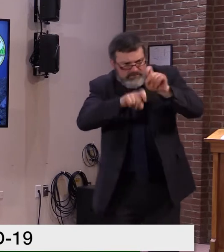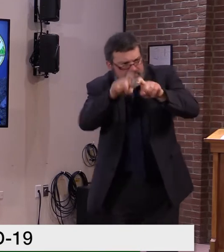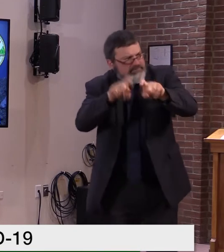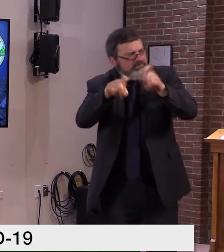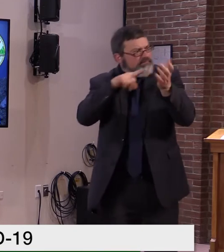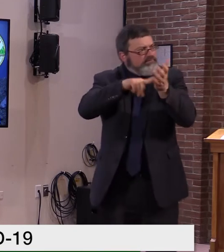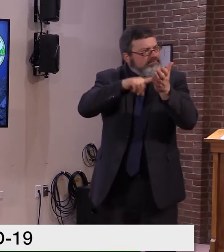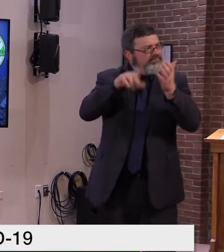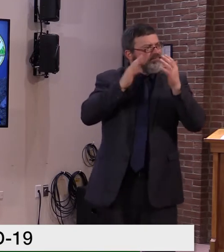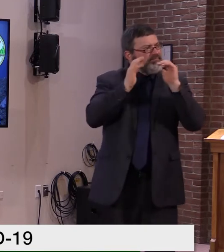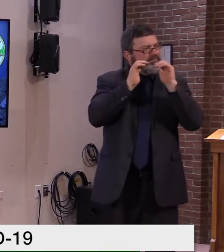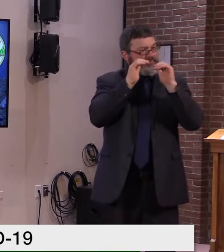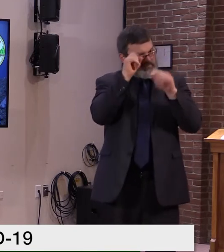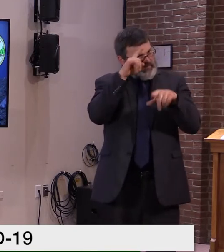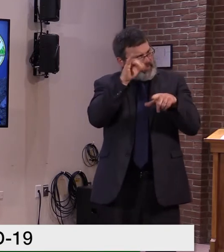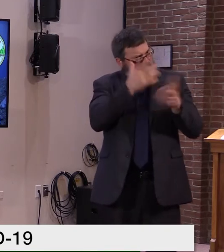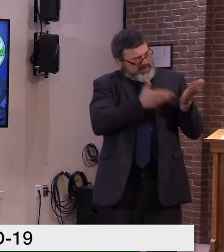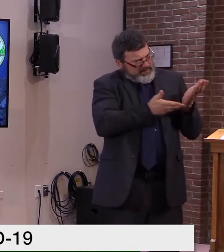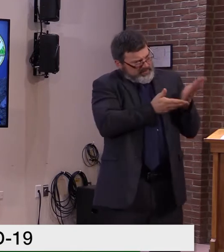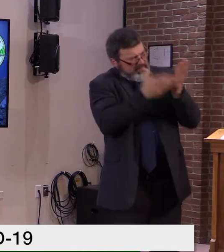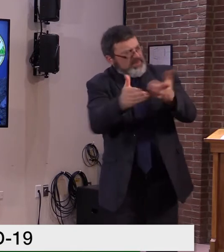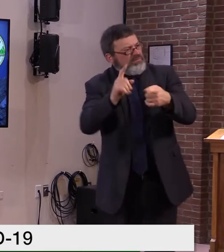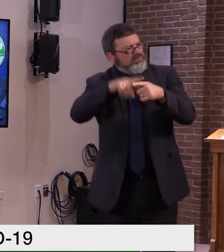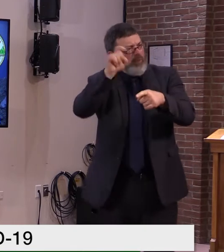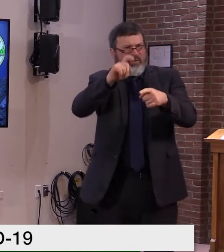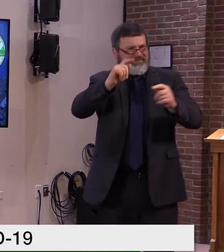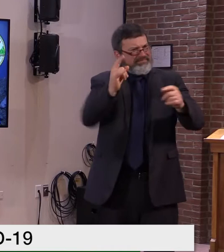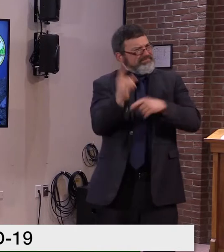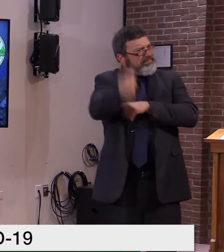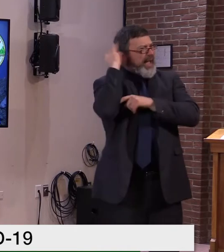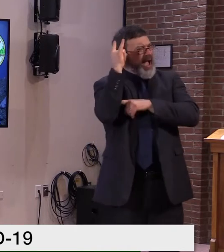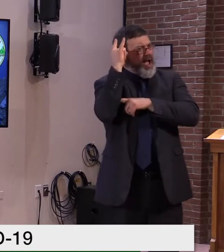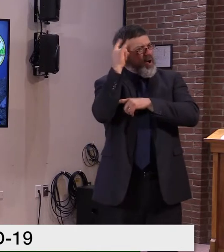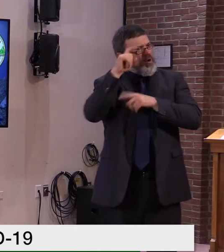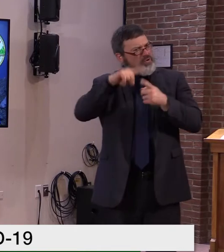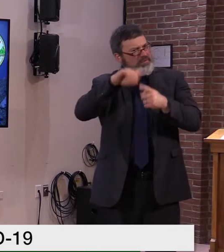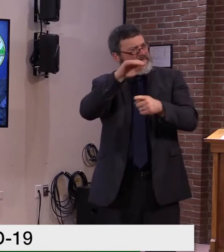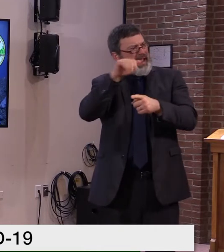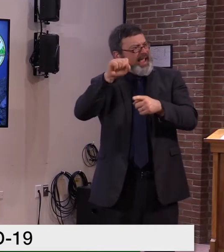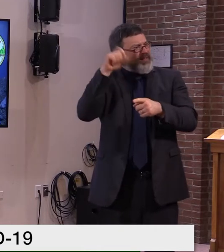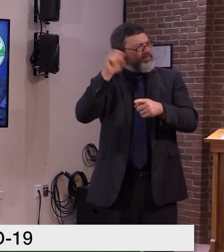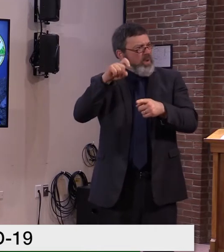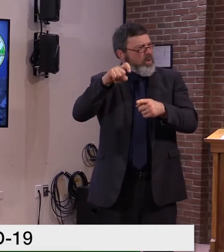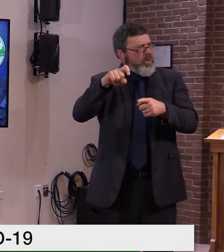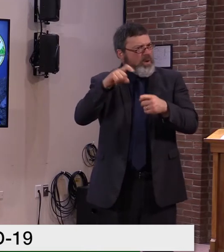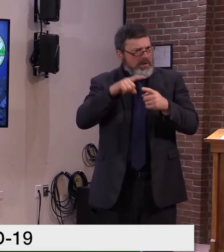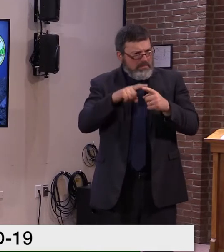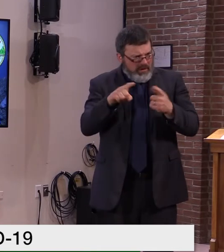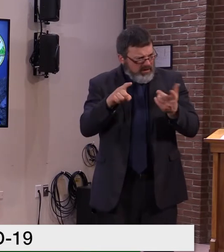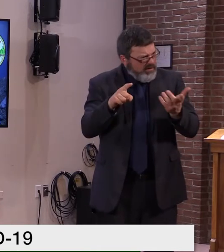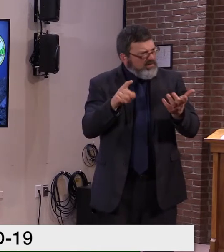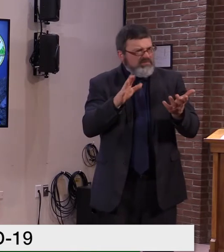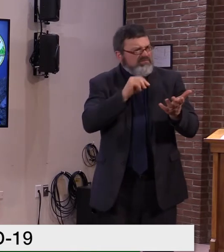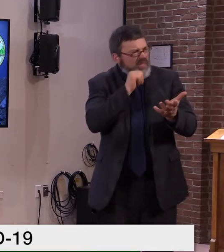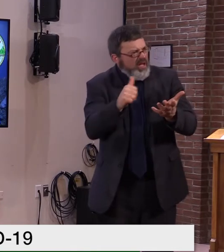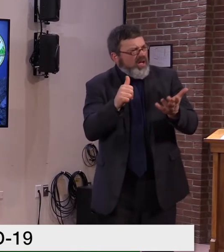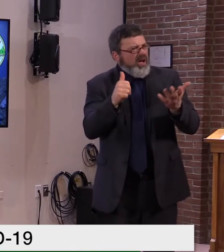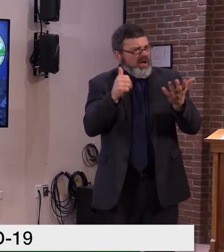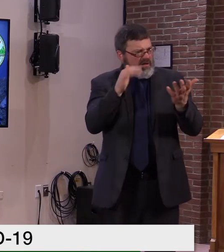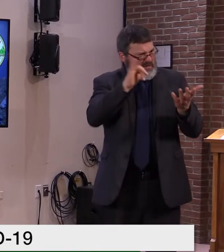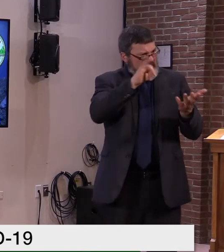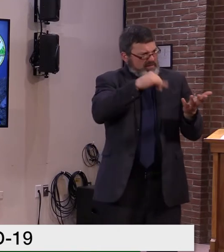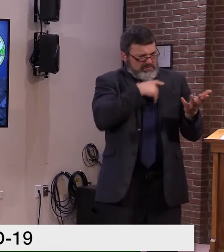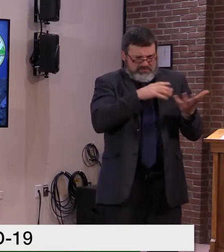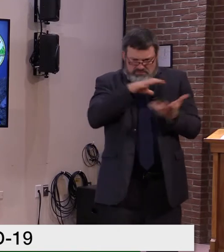on 11/28 at 6:23 a.m. and sat there, not going out